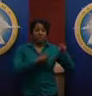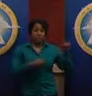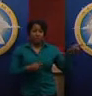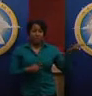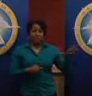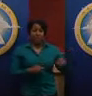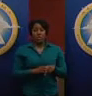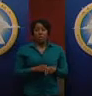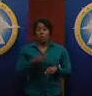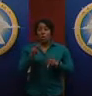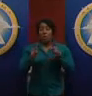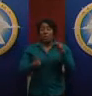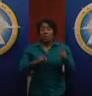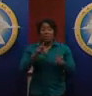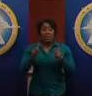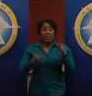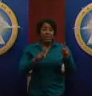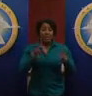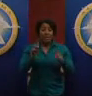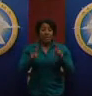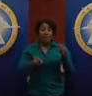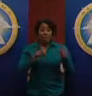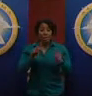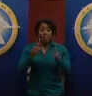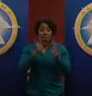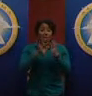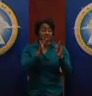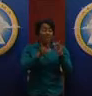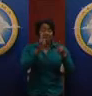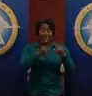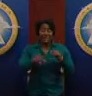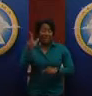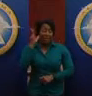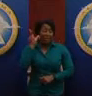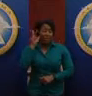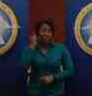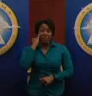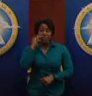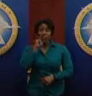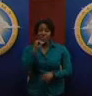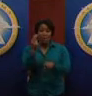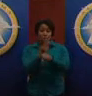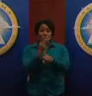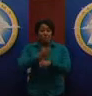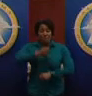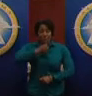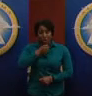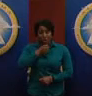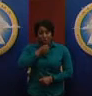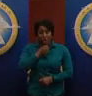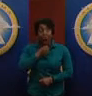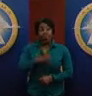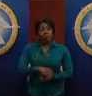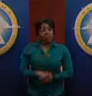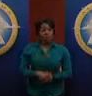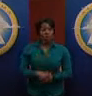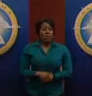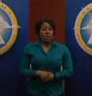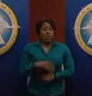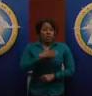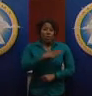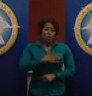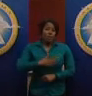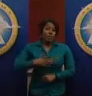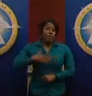who are watching online cannot hear you if you're not speaking into that microphone. We're going to ask that we all adhere